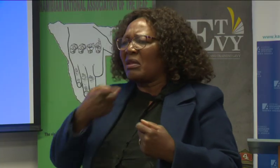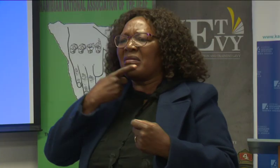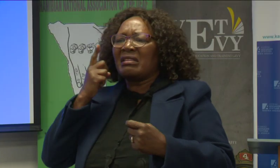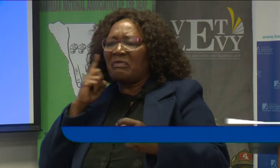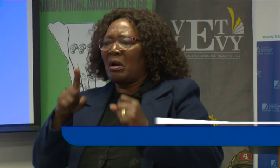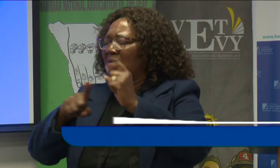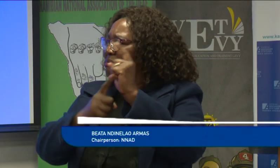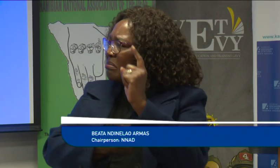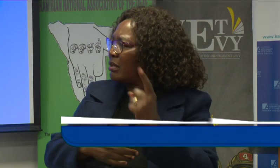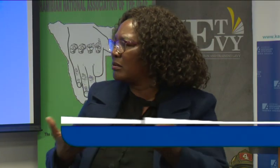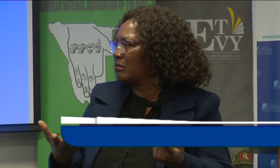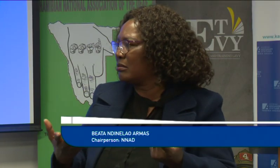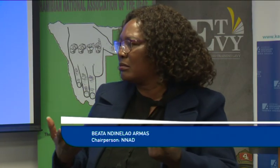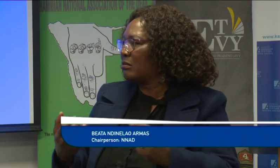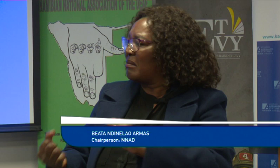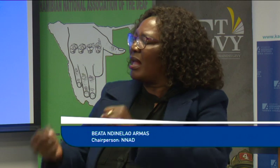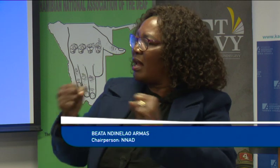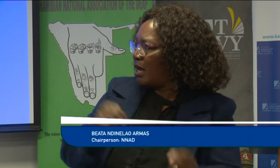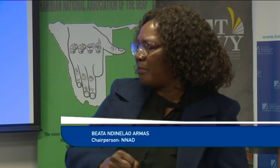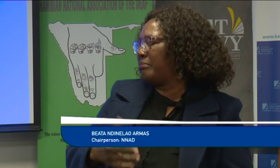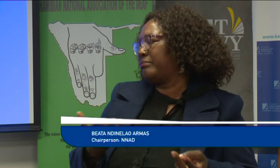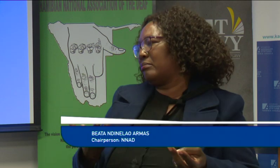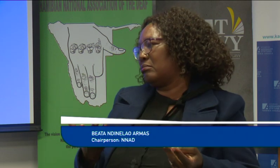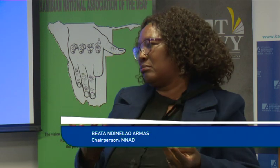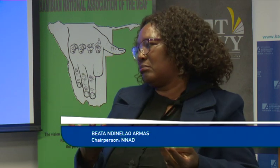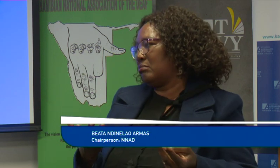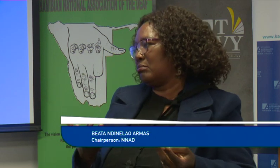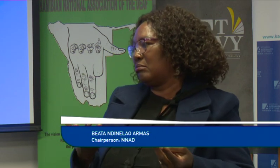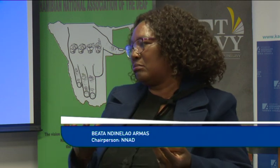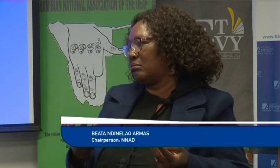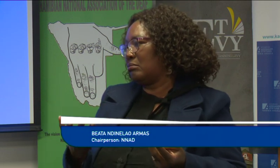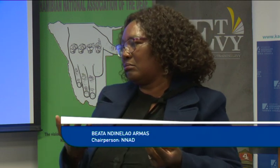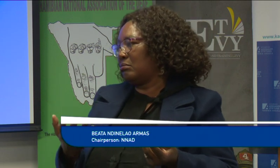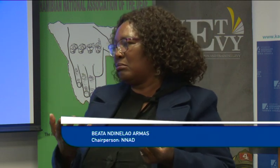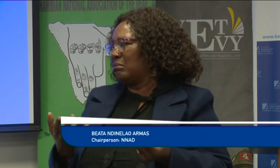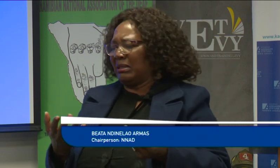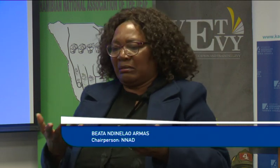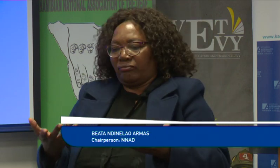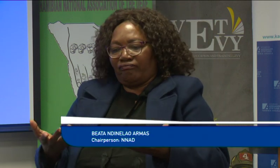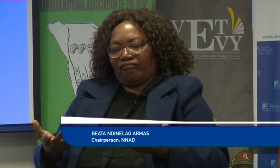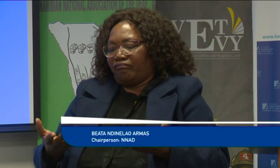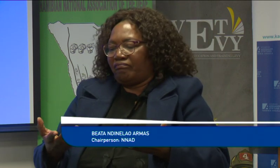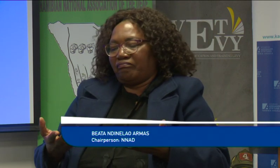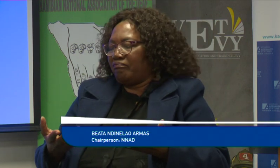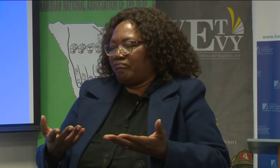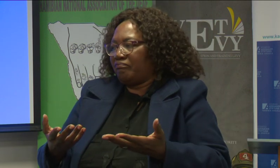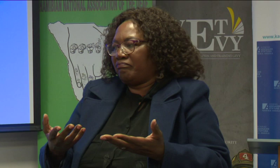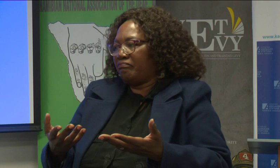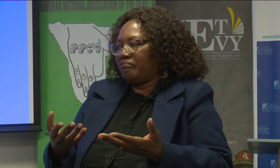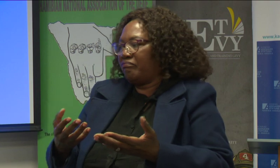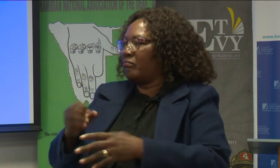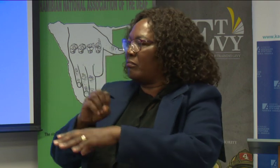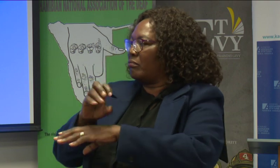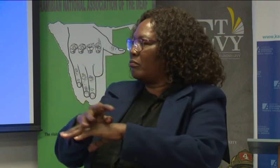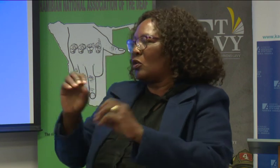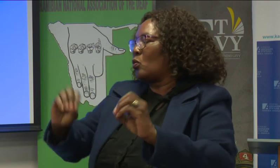They don't have access to health. For example, a deaf person is pregnant or a deaf person is raped. It's